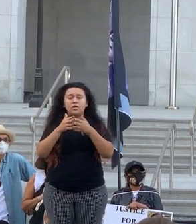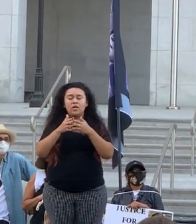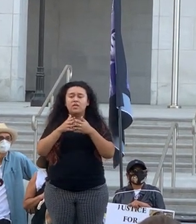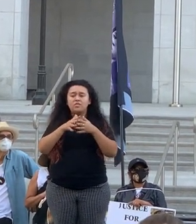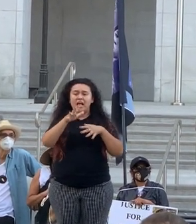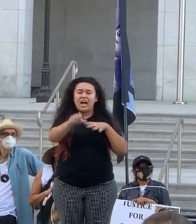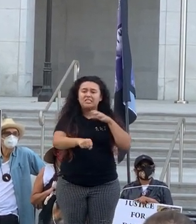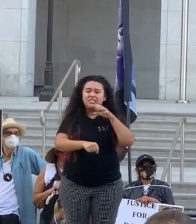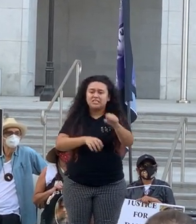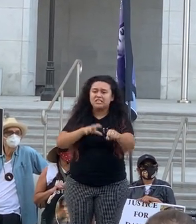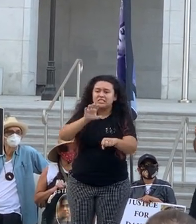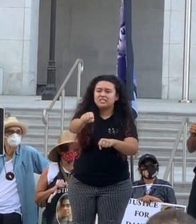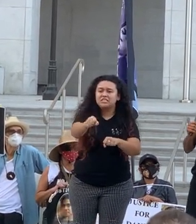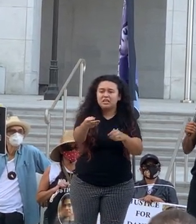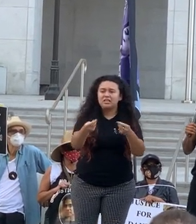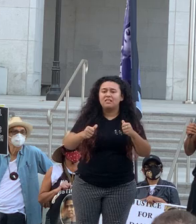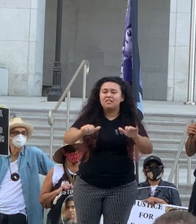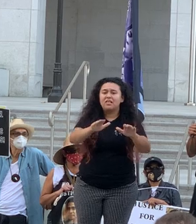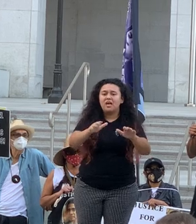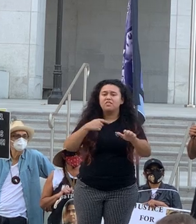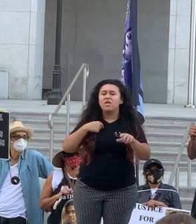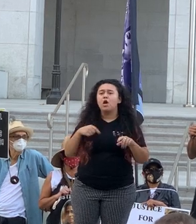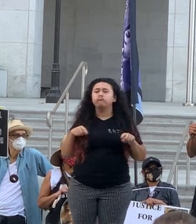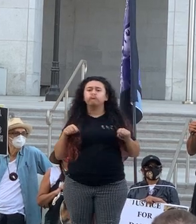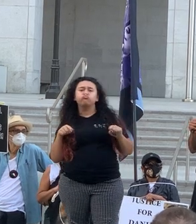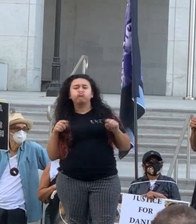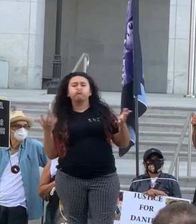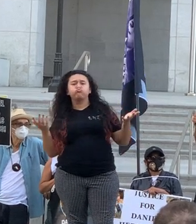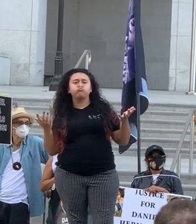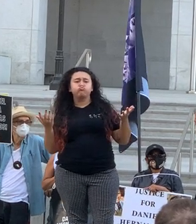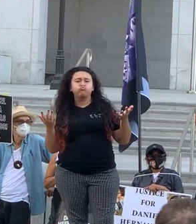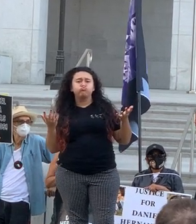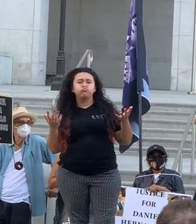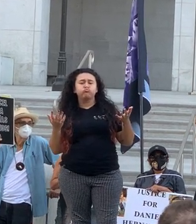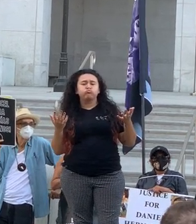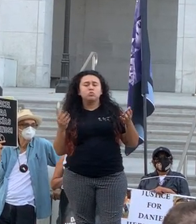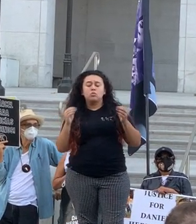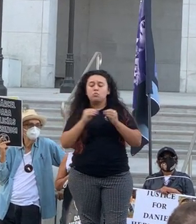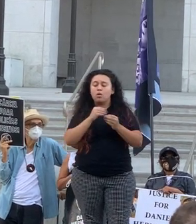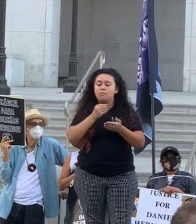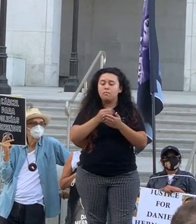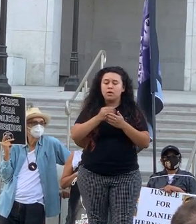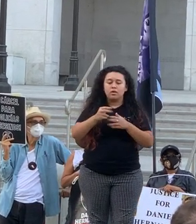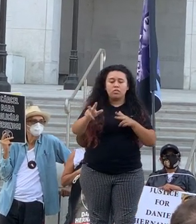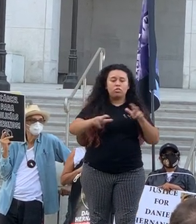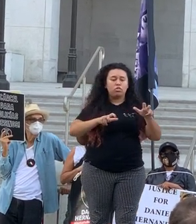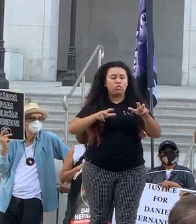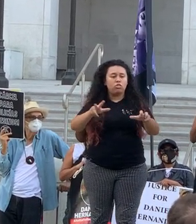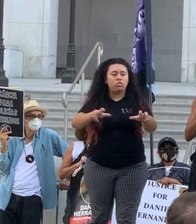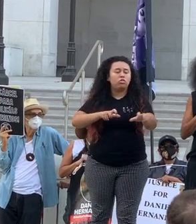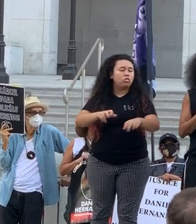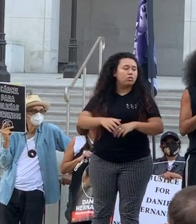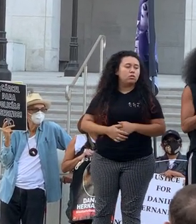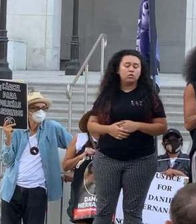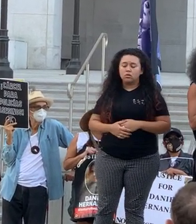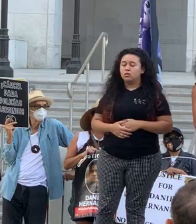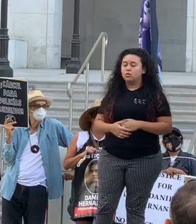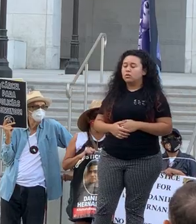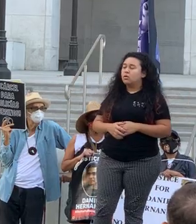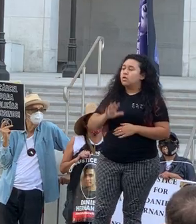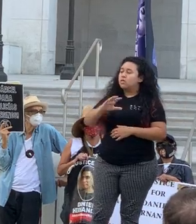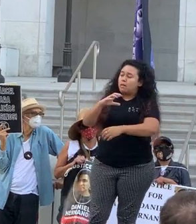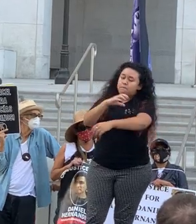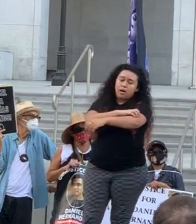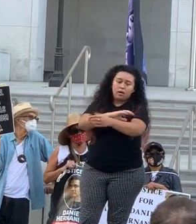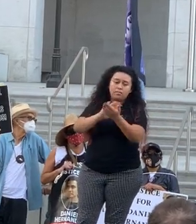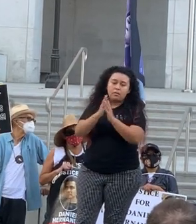they sat back and got rich and wealthy, and while their power became more